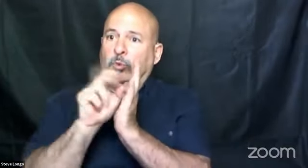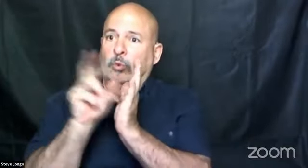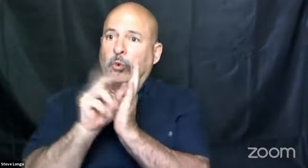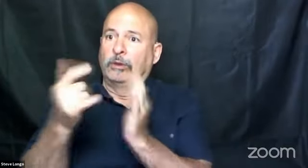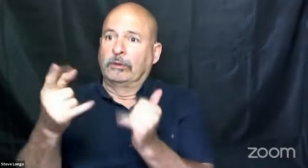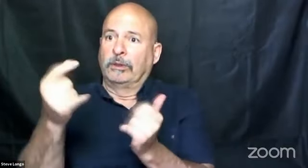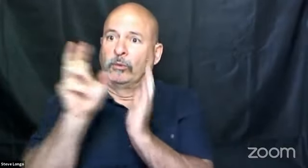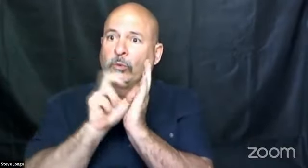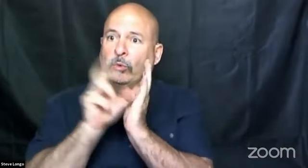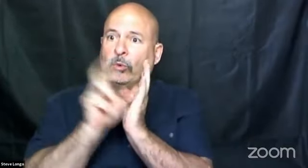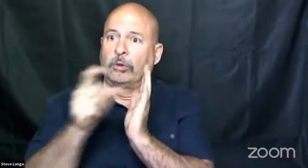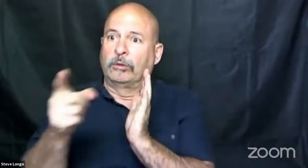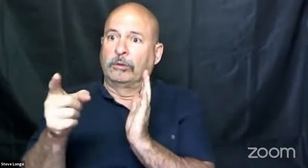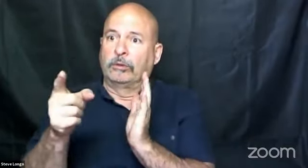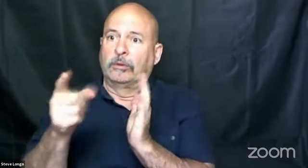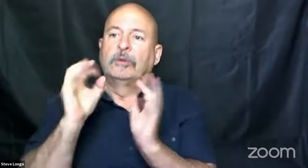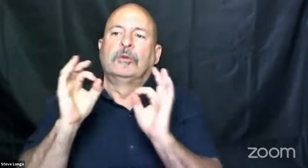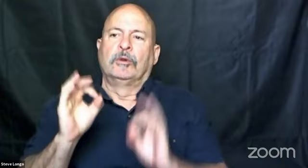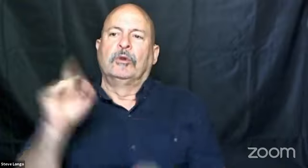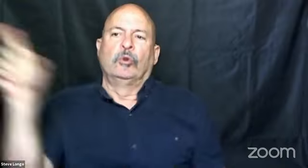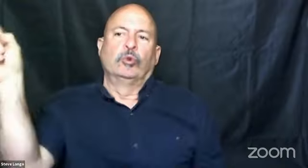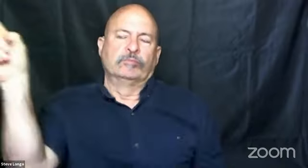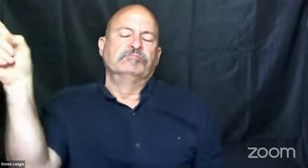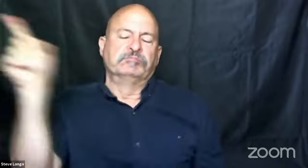Sure. Do I need to repeat what Michelle just said?